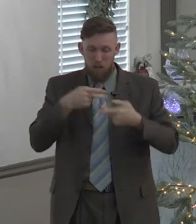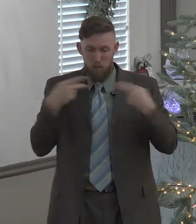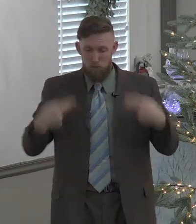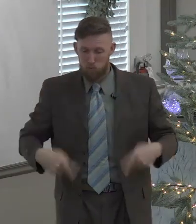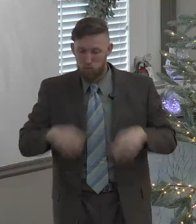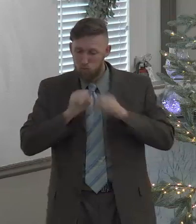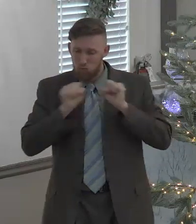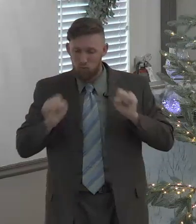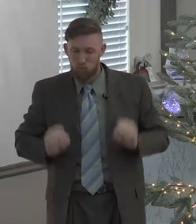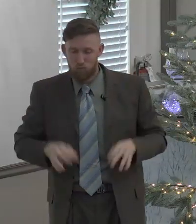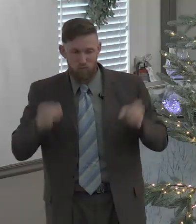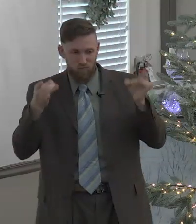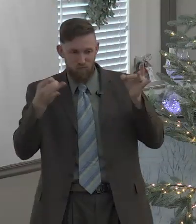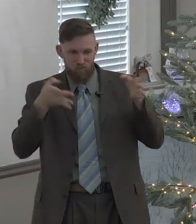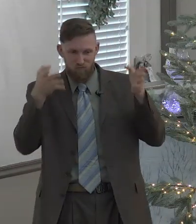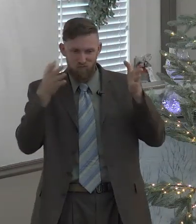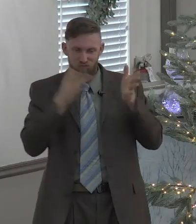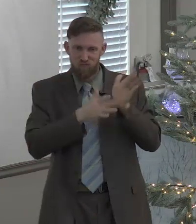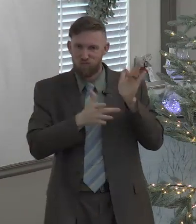friend of Jesus.